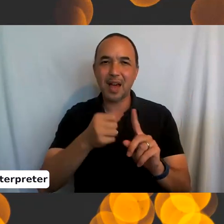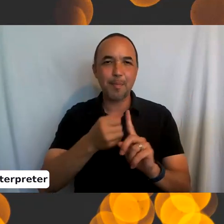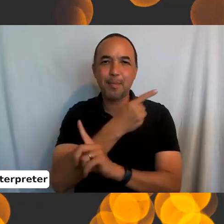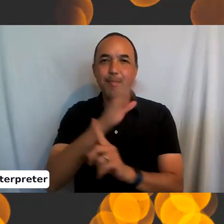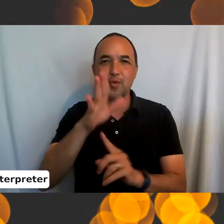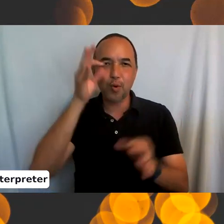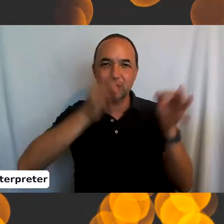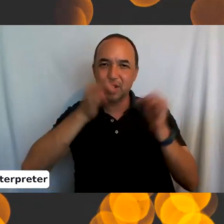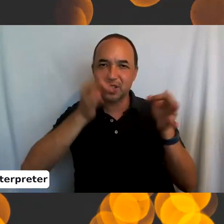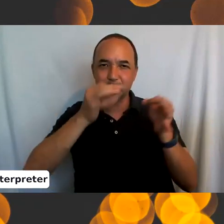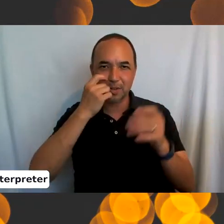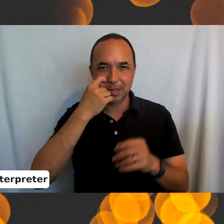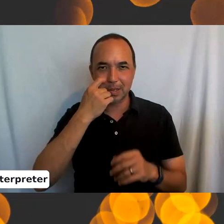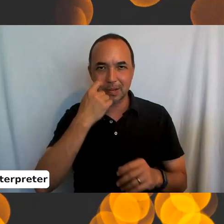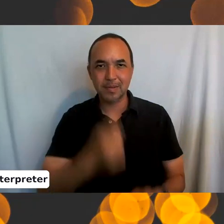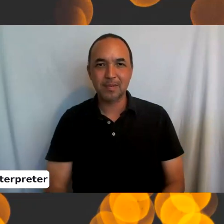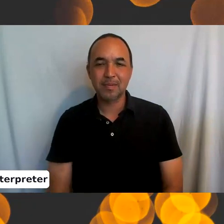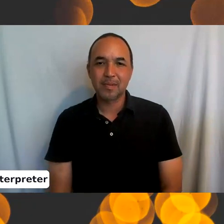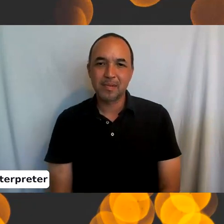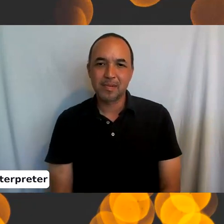very easy to fall into that trap.